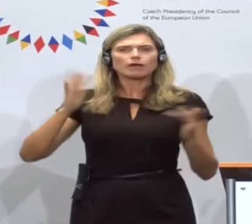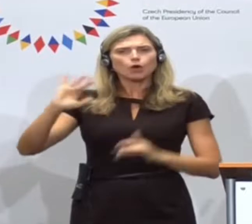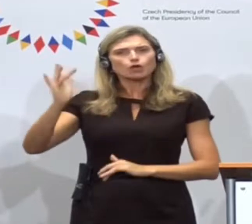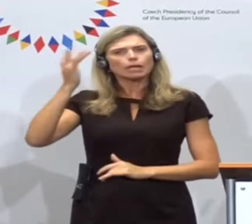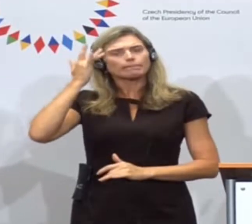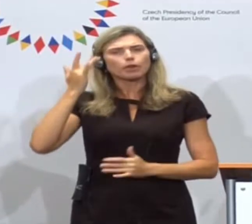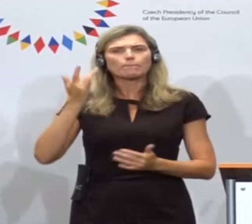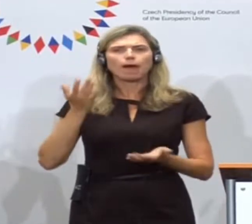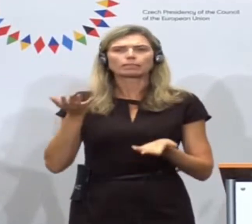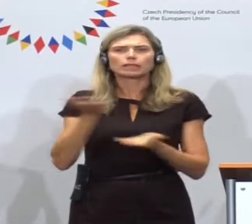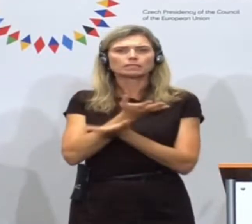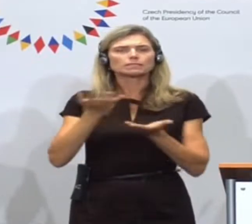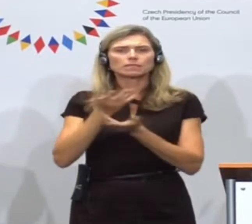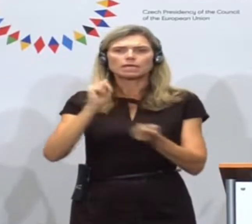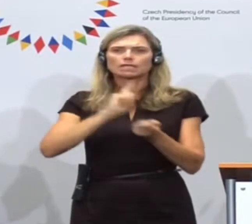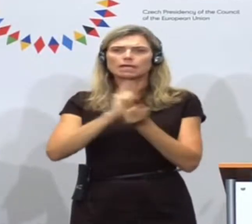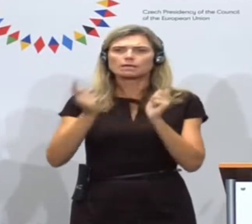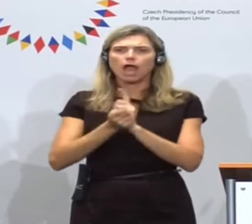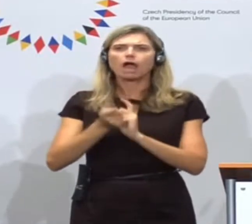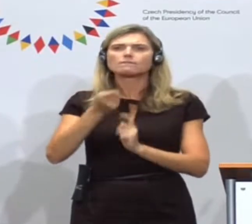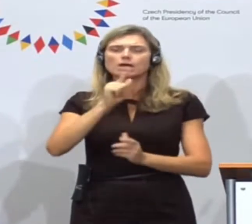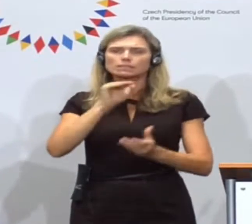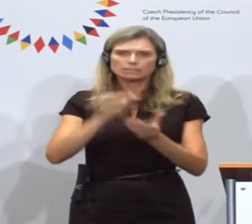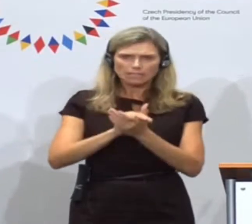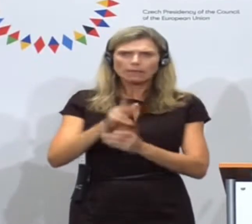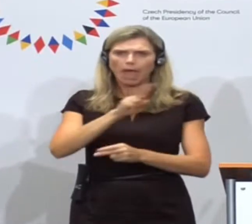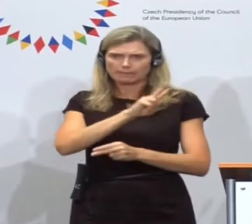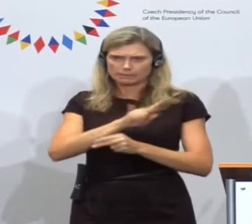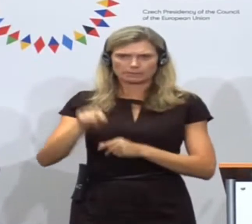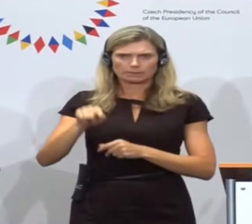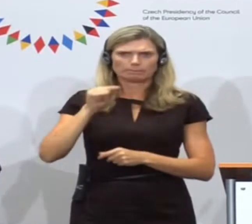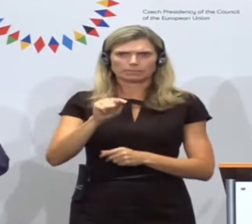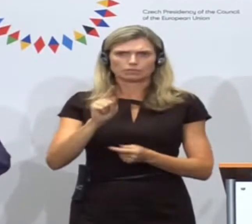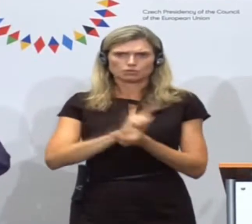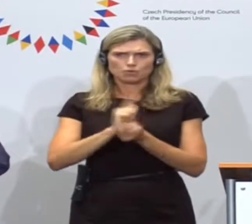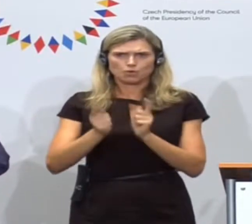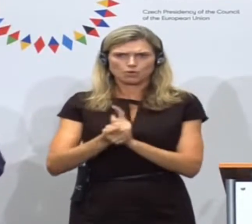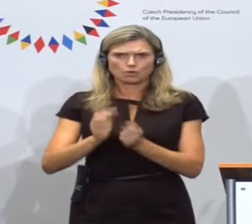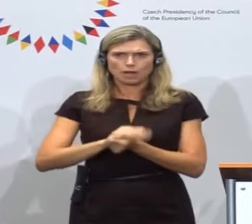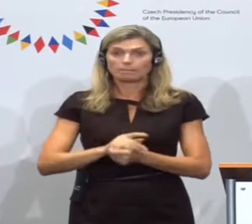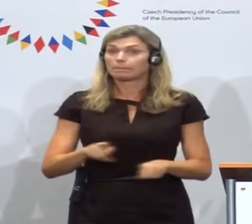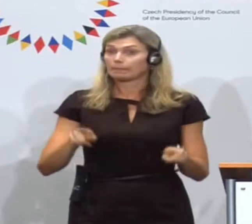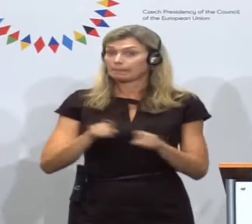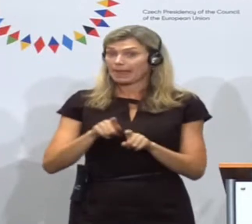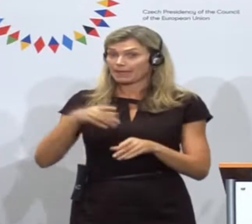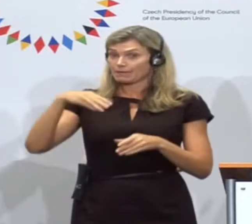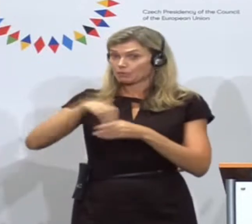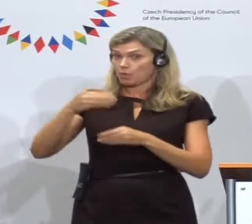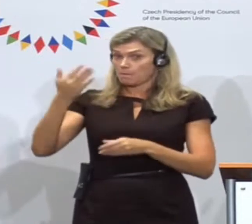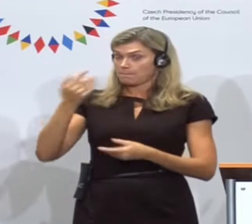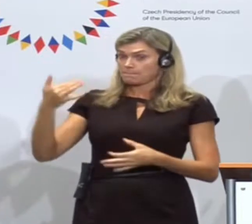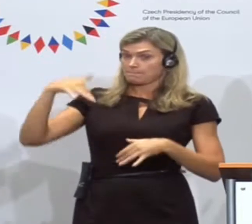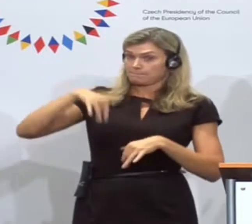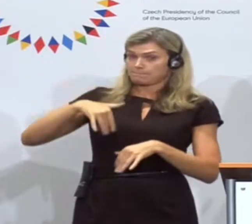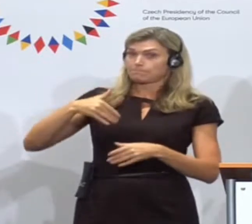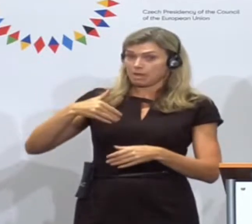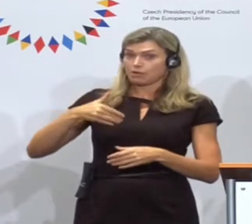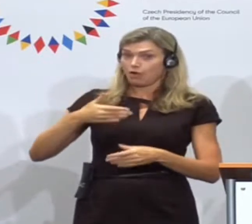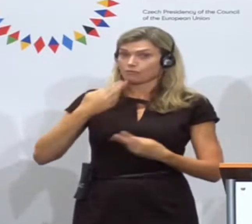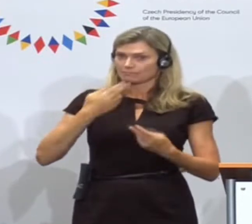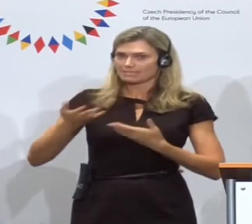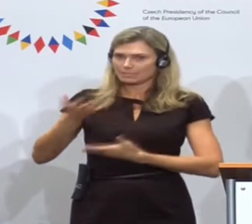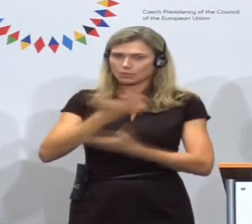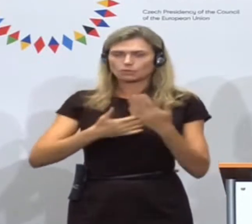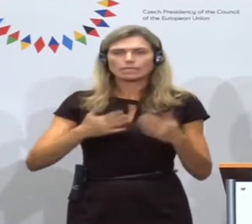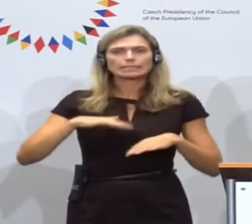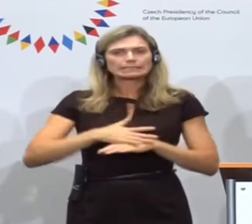talks. NATO is also part of the discussion. Our political unity is